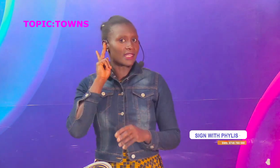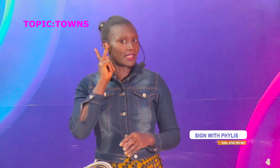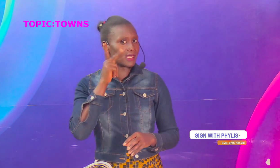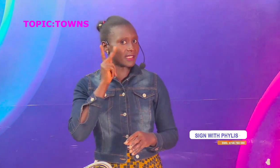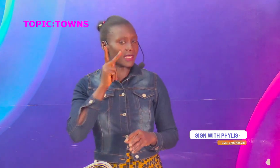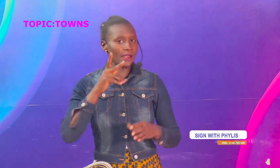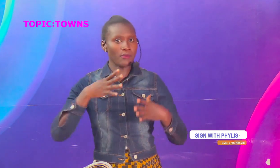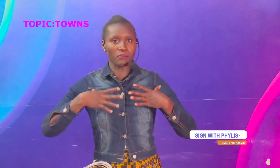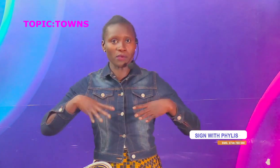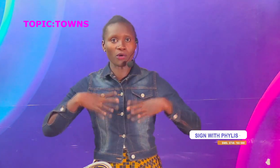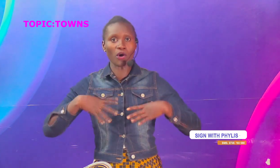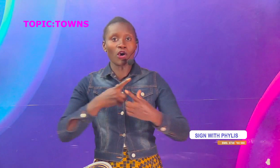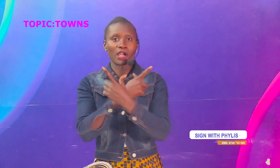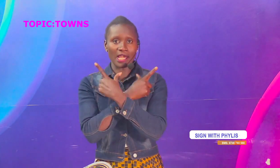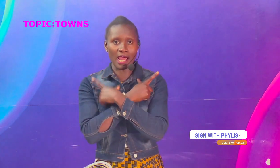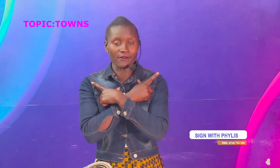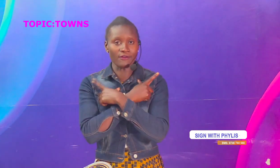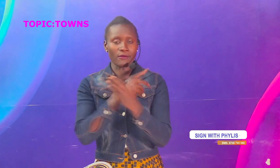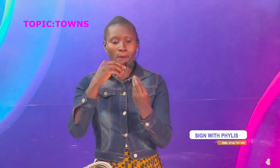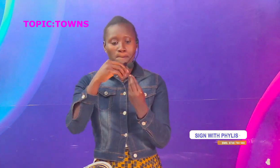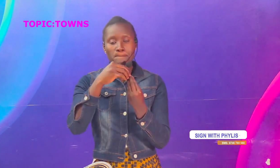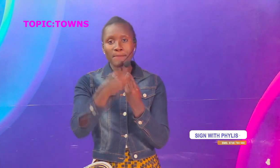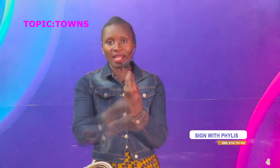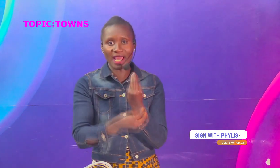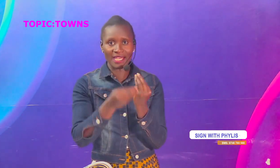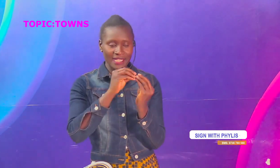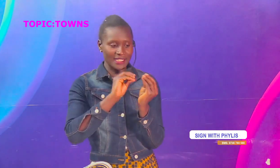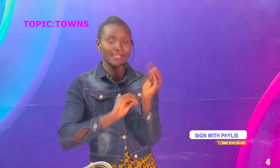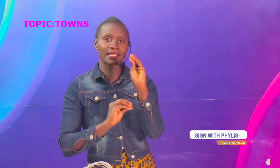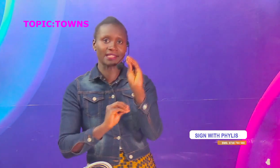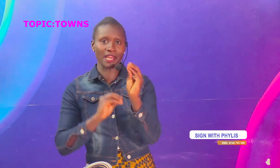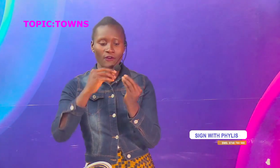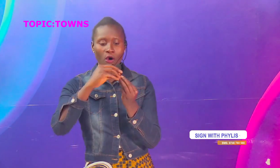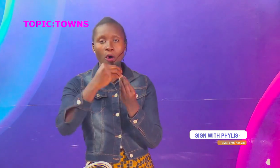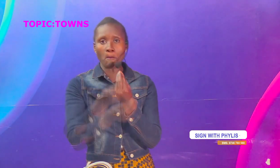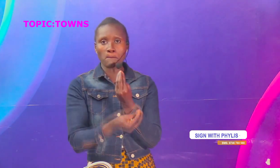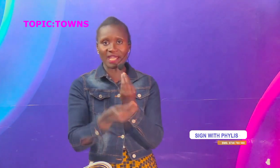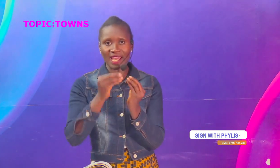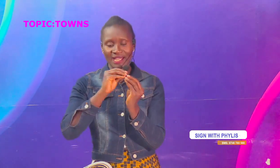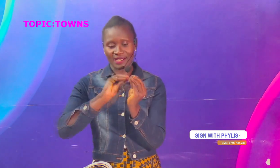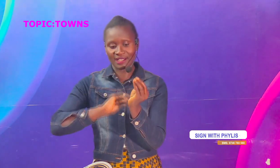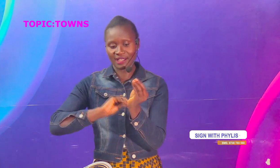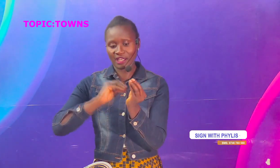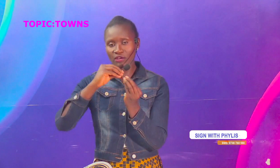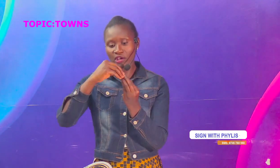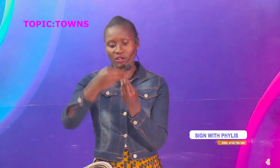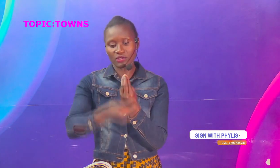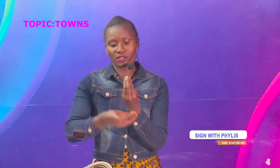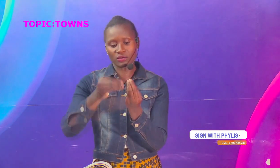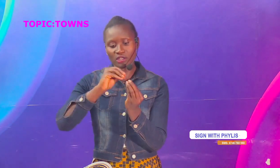Kisii people love banana. This is the sign for banana. The way you used to remove